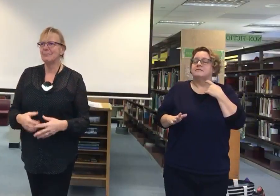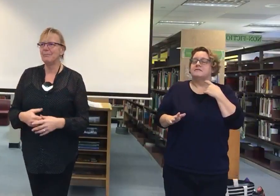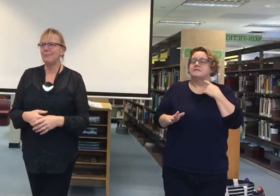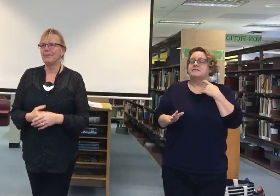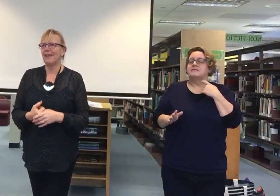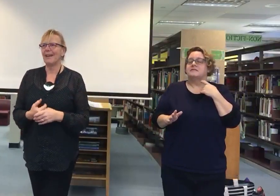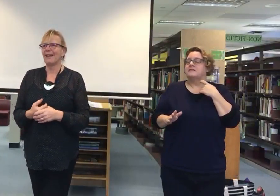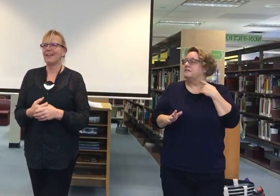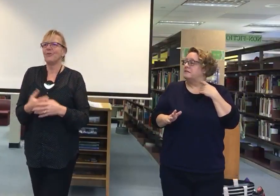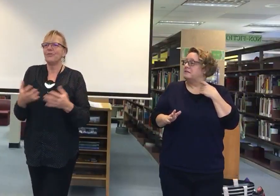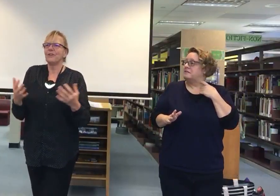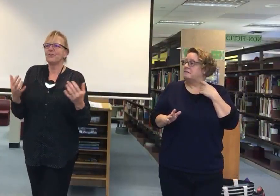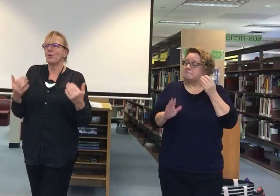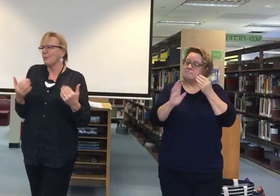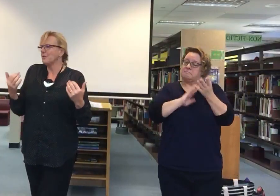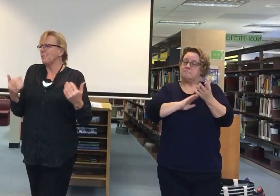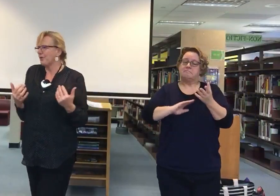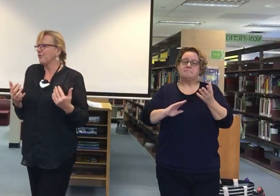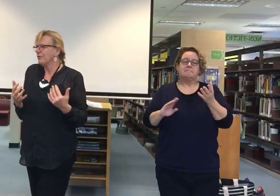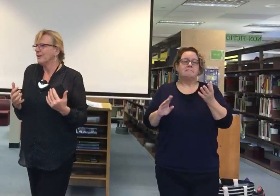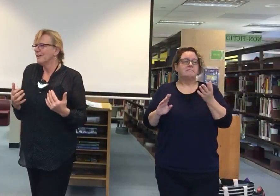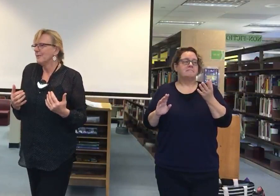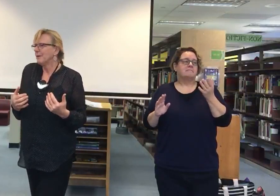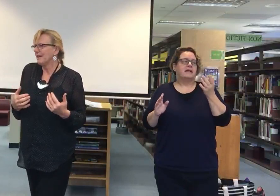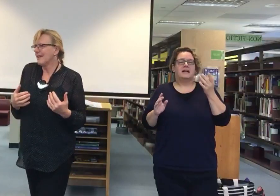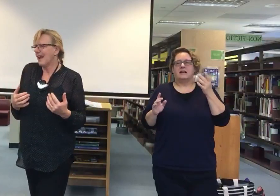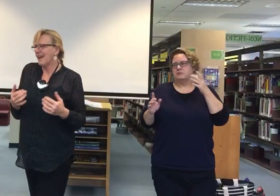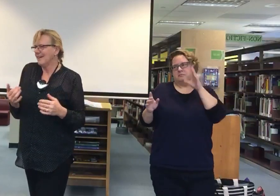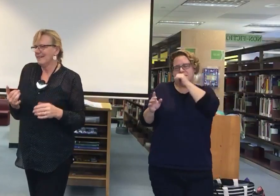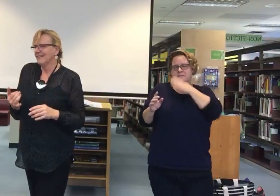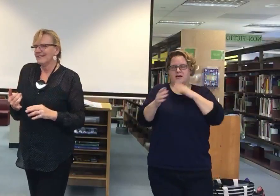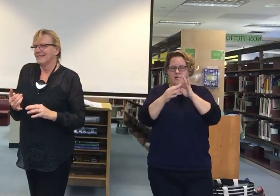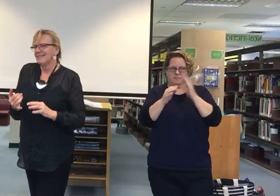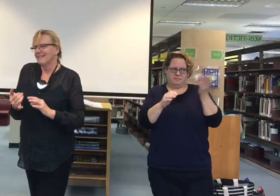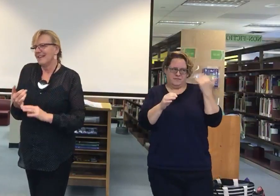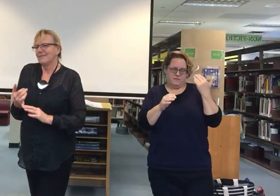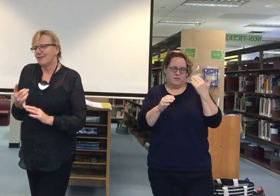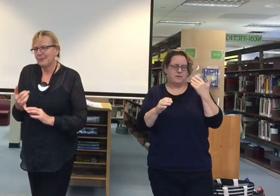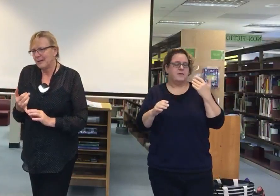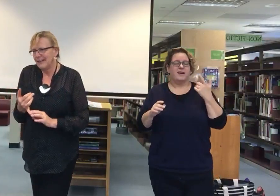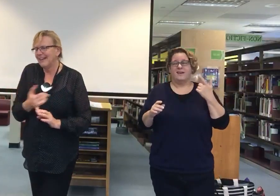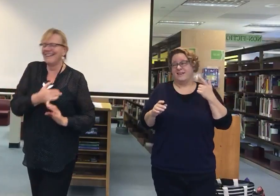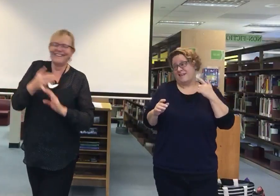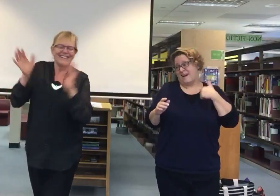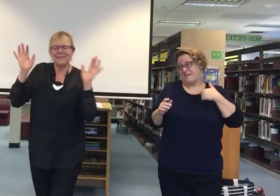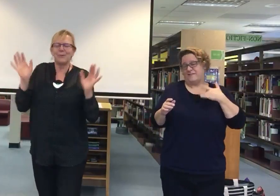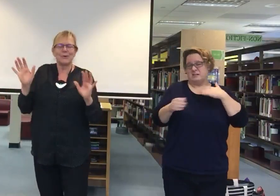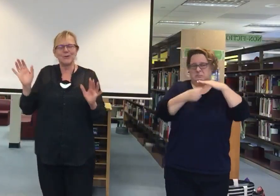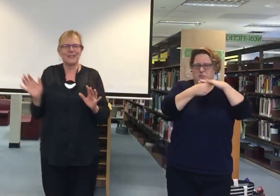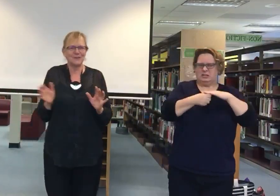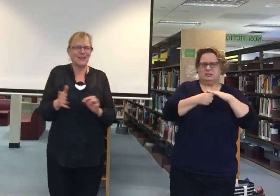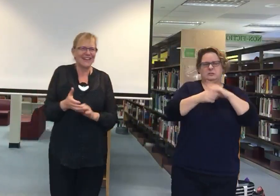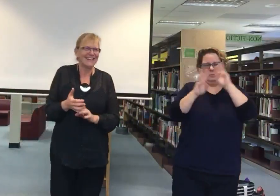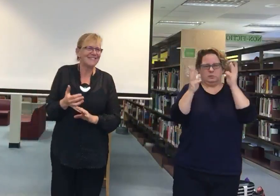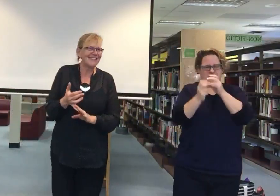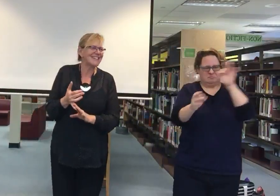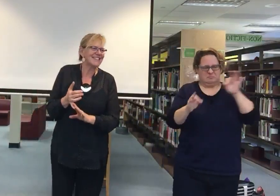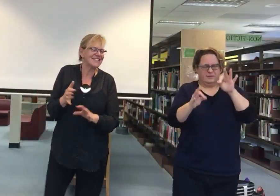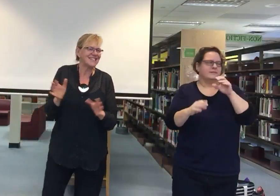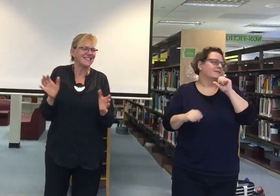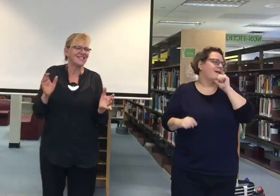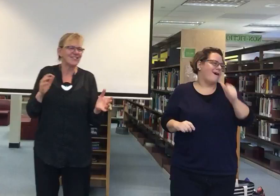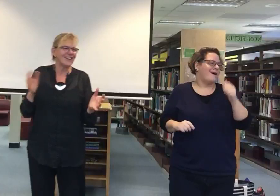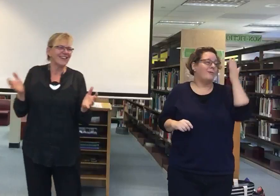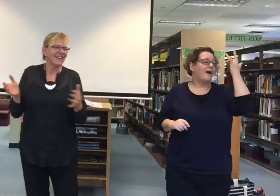but I don't feel so much pressure, because A, they can fire me if they want to, that's okay,